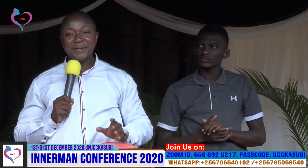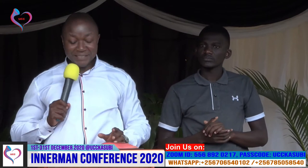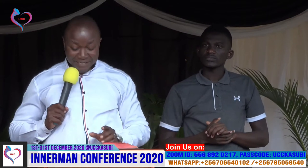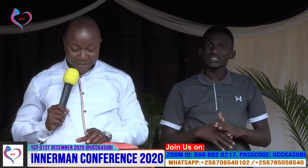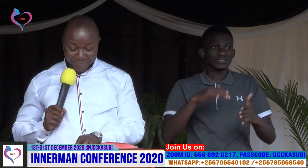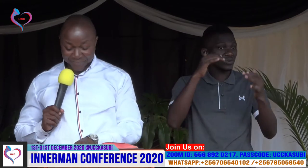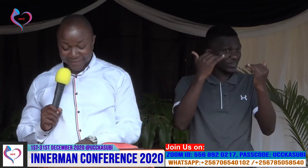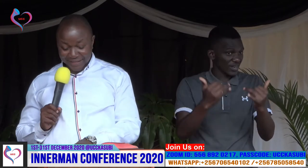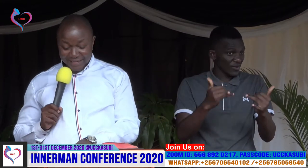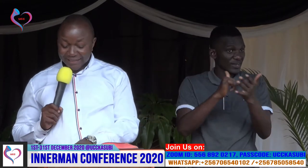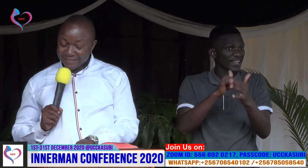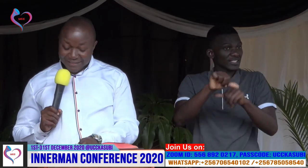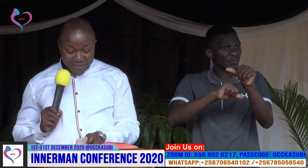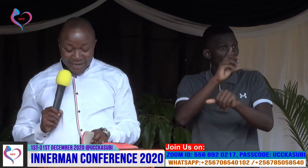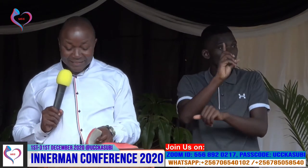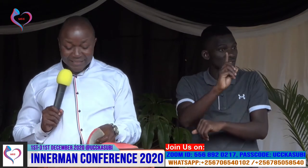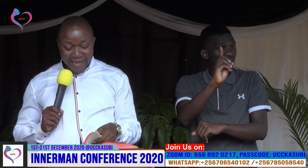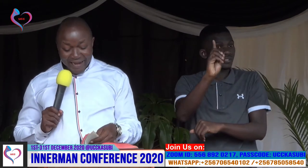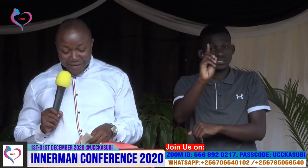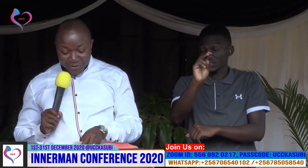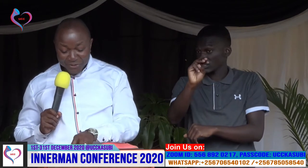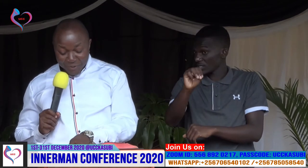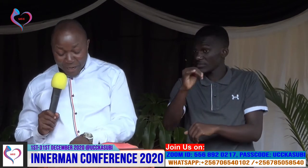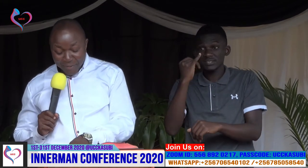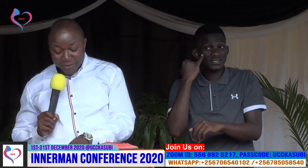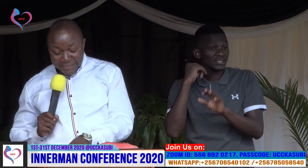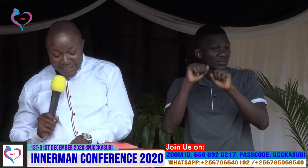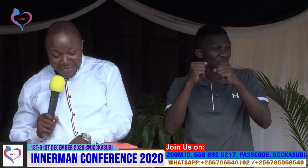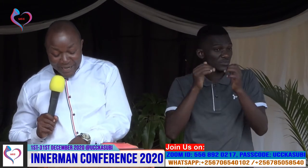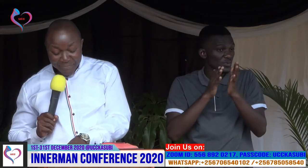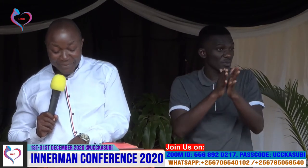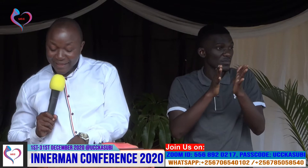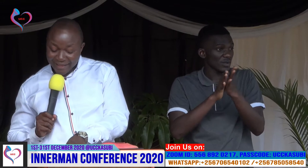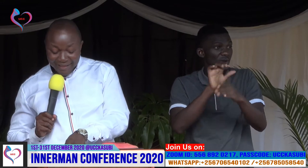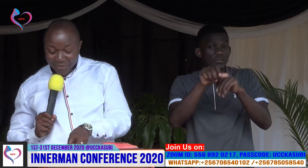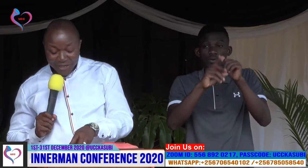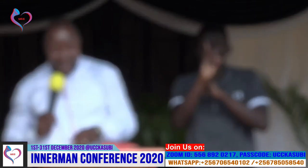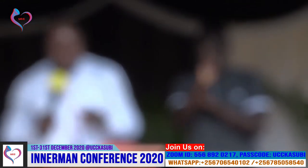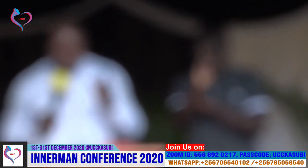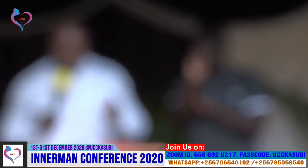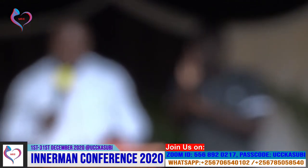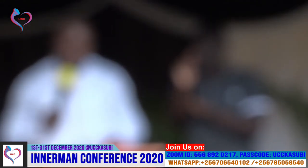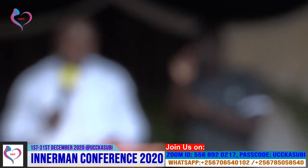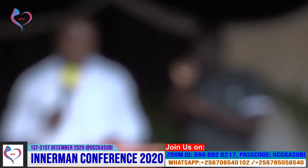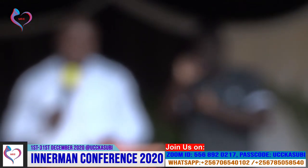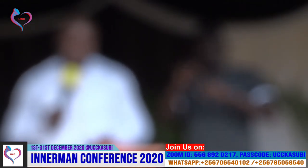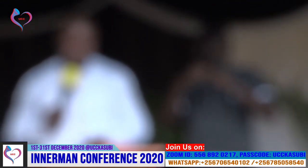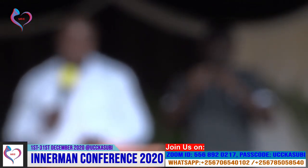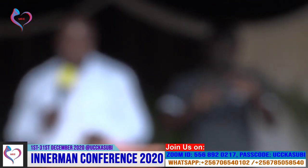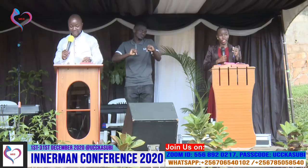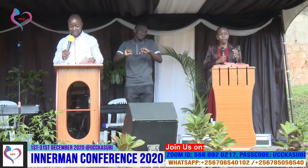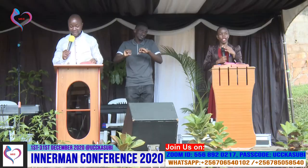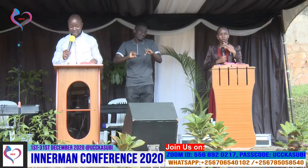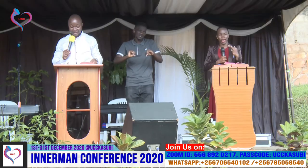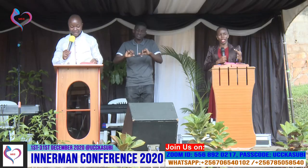that's about DDM. Seriously, I cannot speak about DDM. We can't manage. So